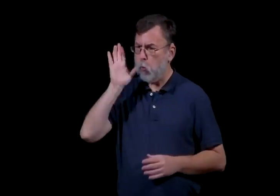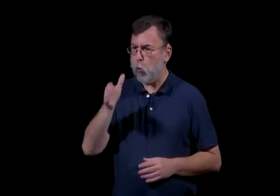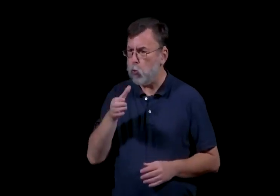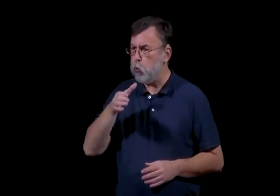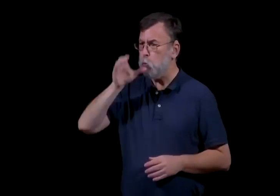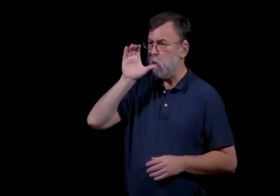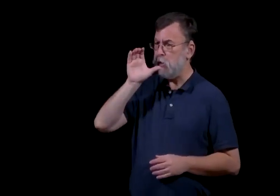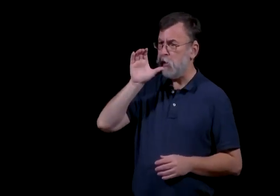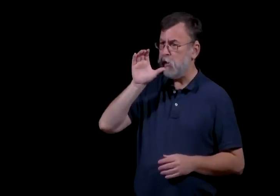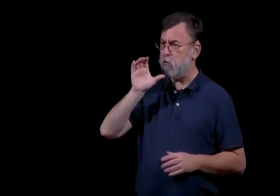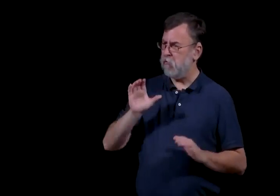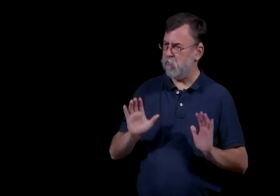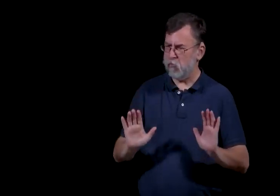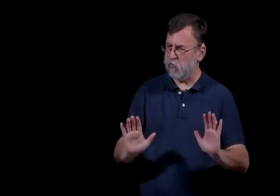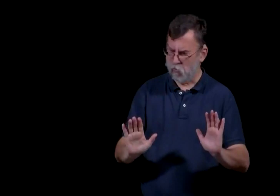or what you're going to drink